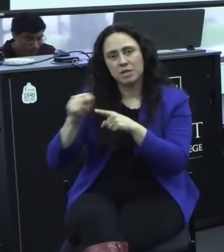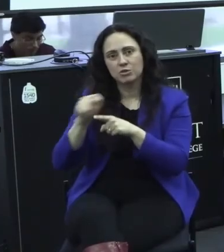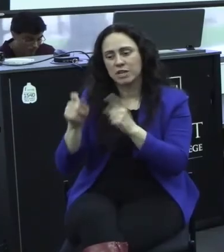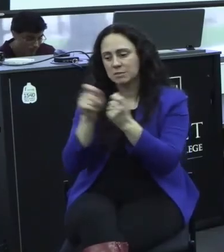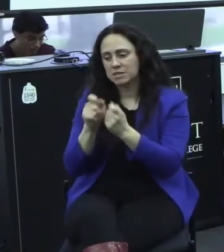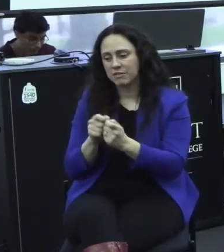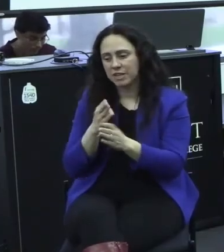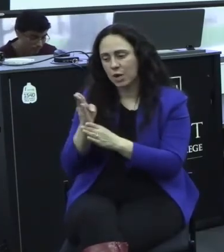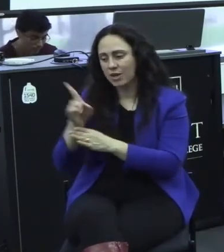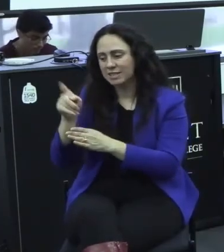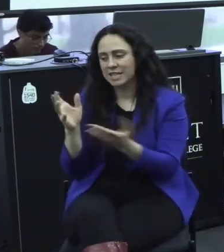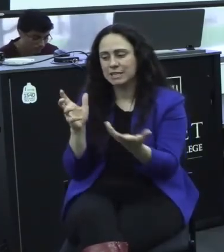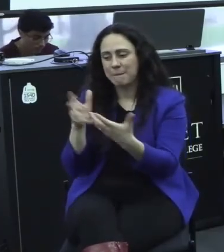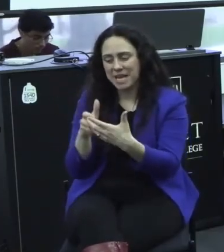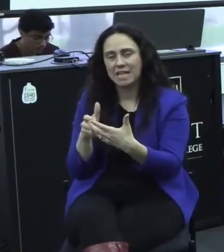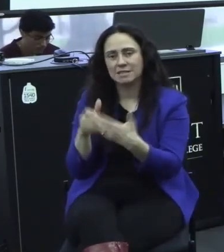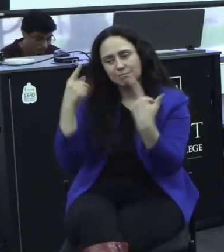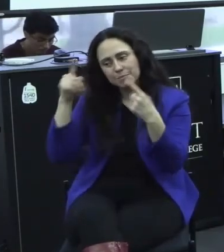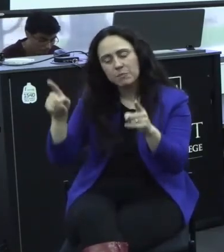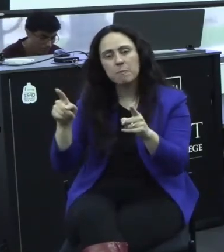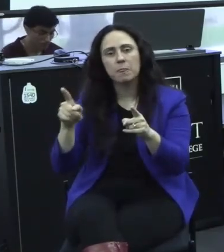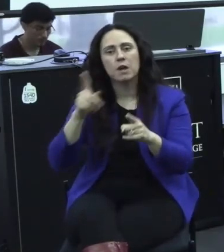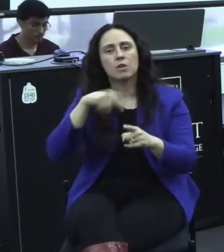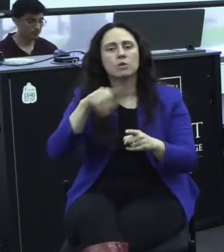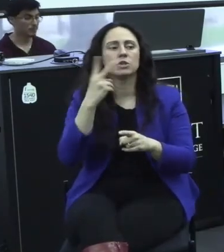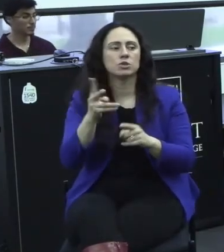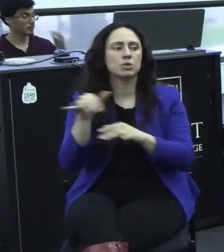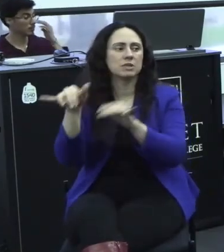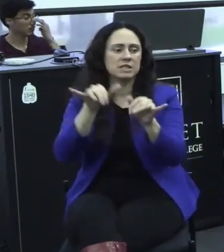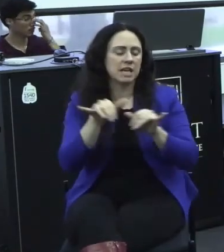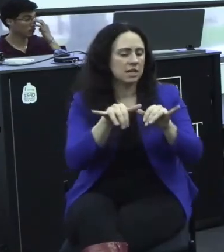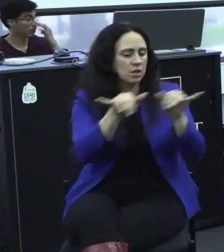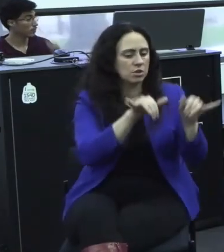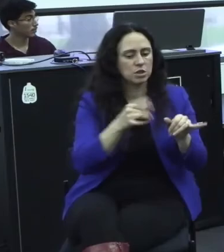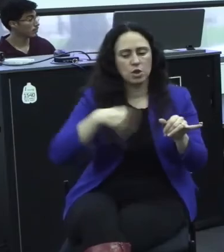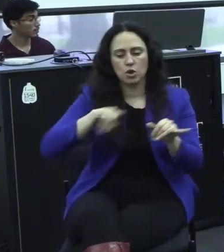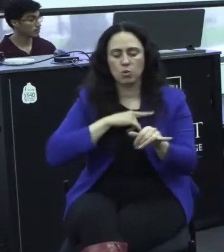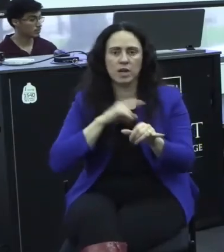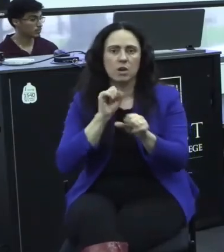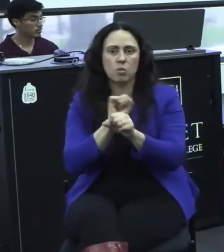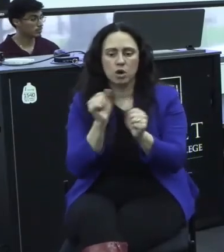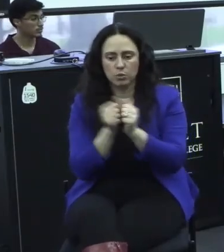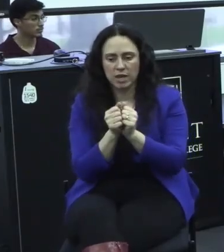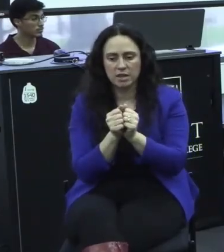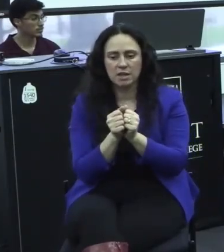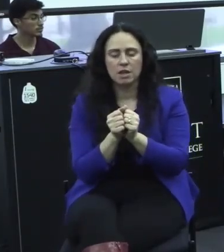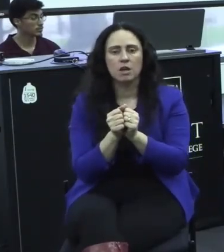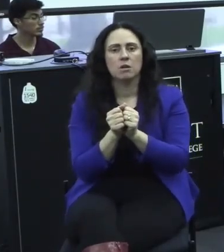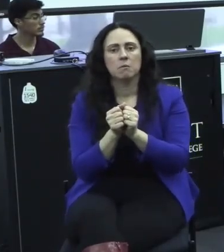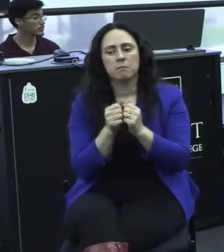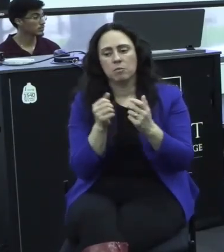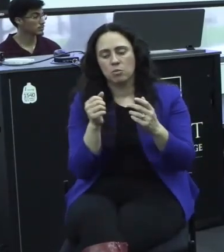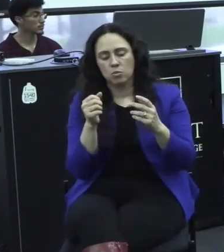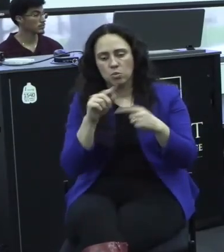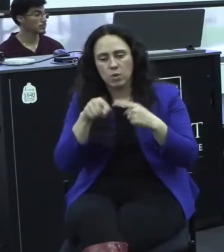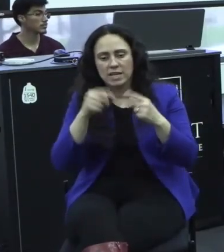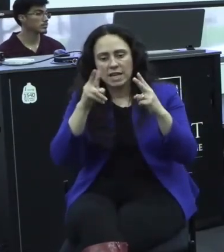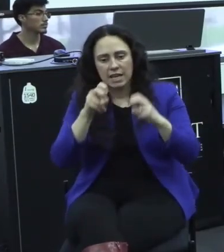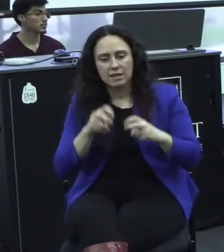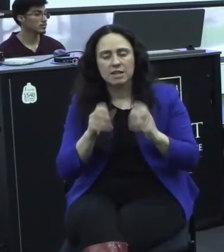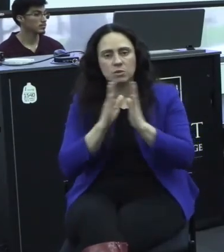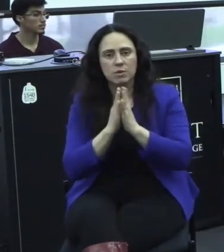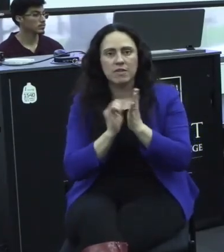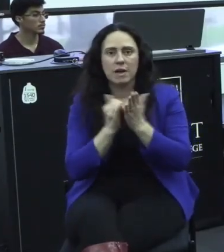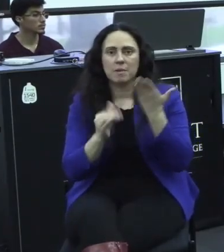So those are sort of the 2 standards that we sort of function by when looking at requests that maybe do not have that black and